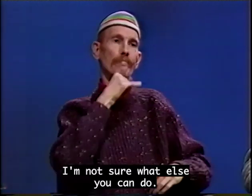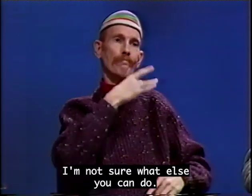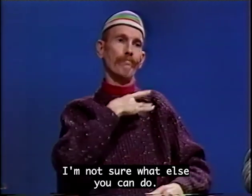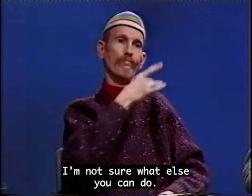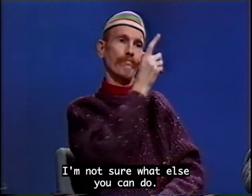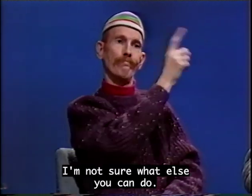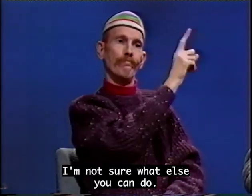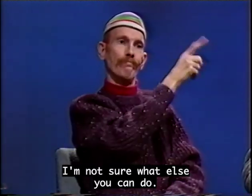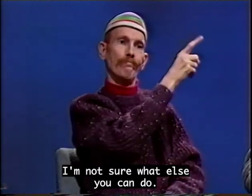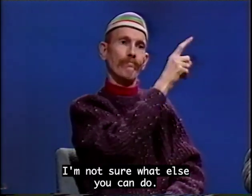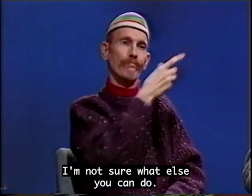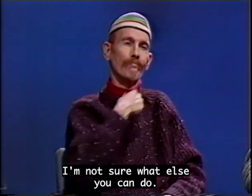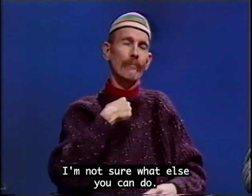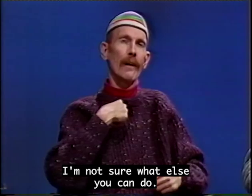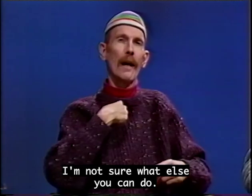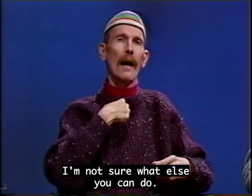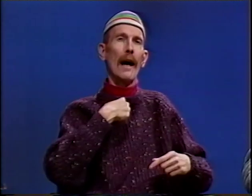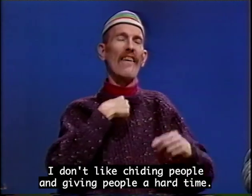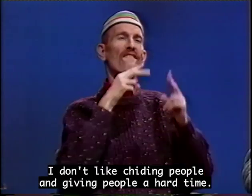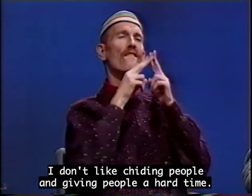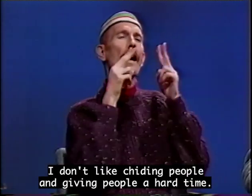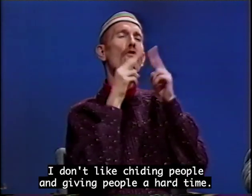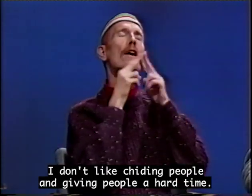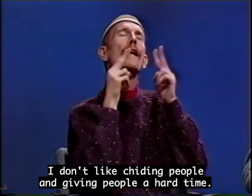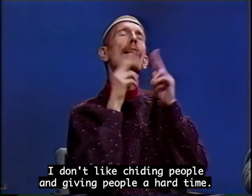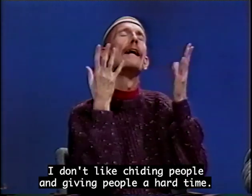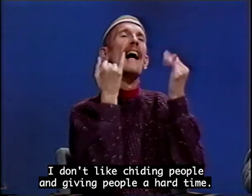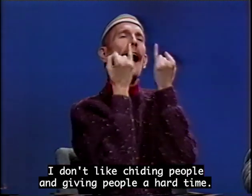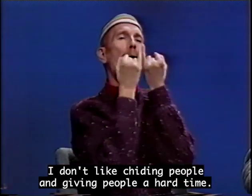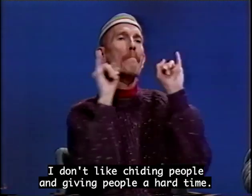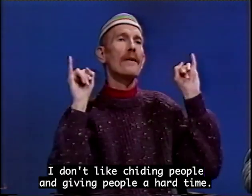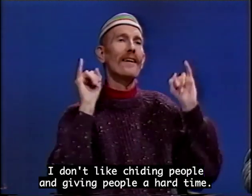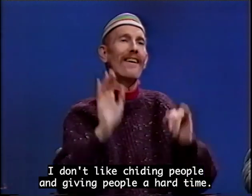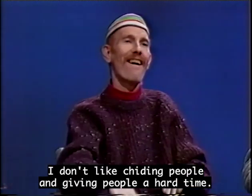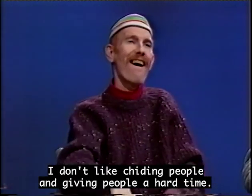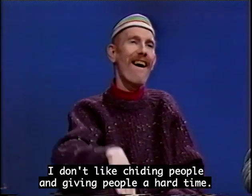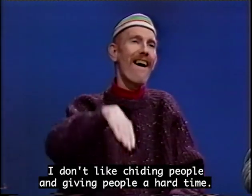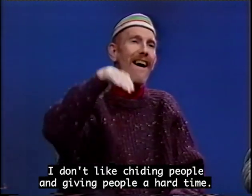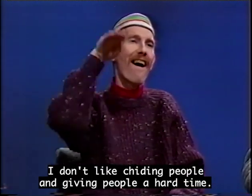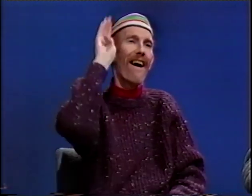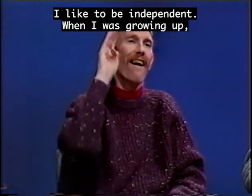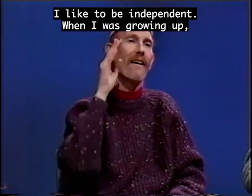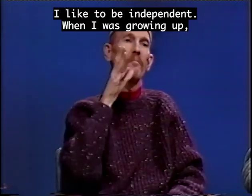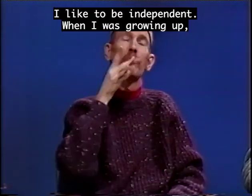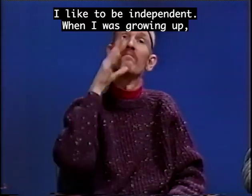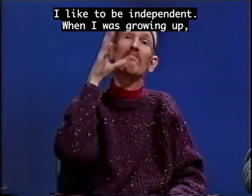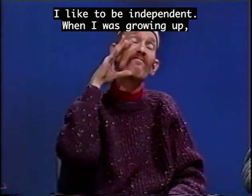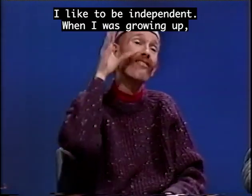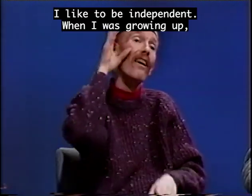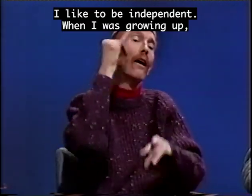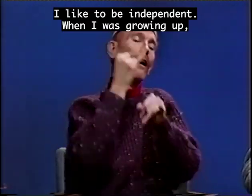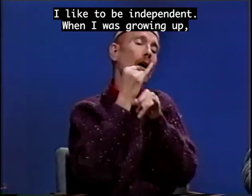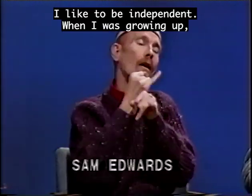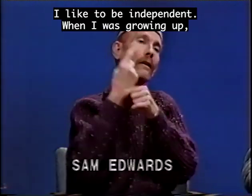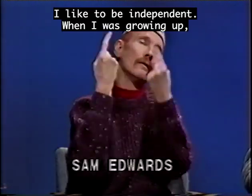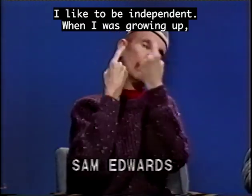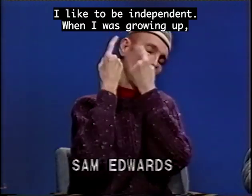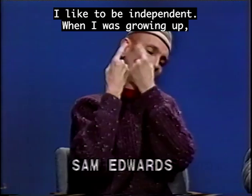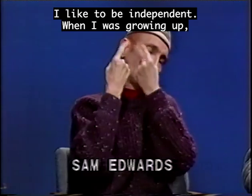much sure what else you can do. I don't like chiding people and giving people a hard time. I like to be independent. When I was growing up,